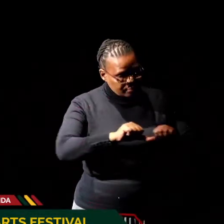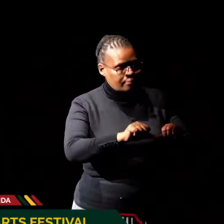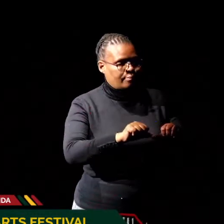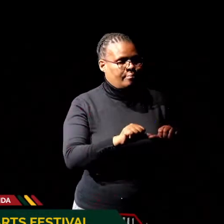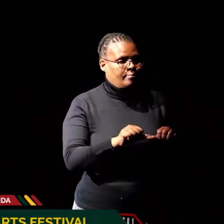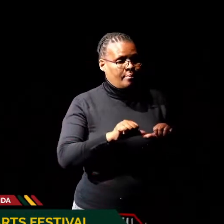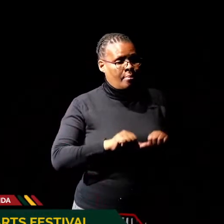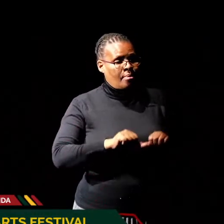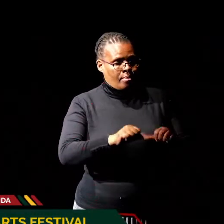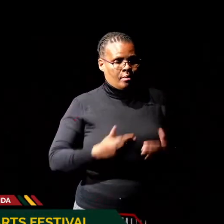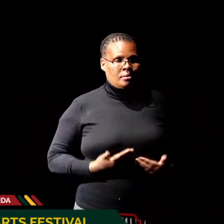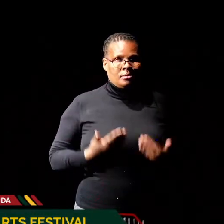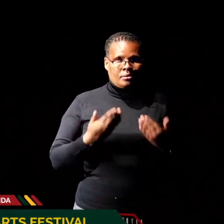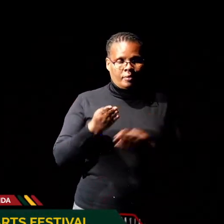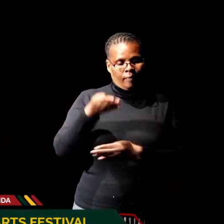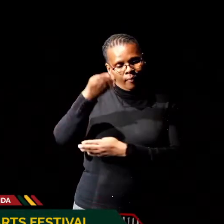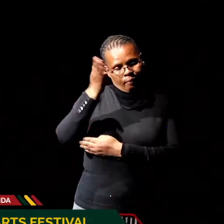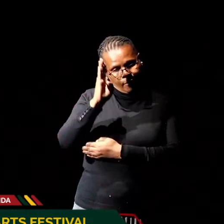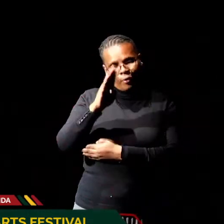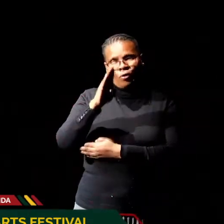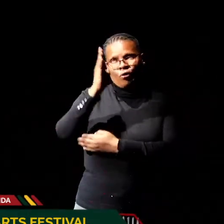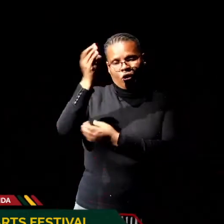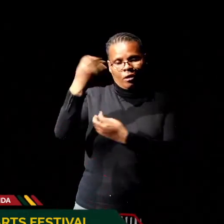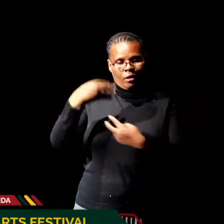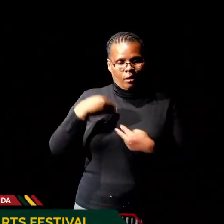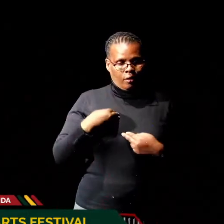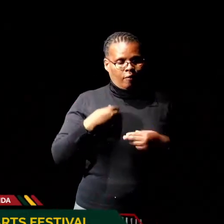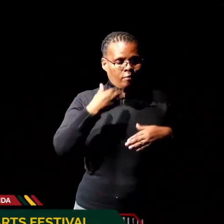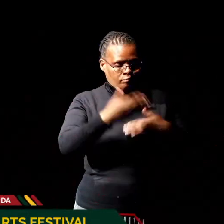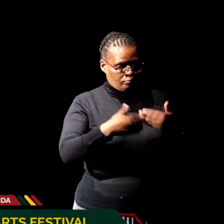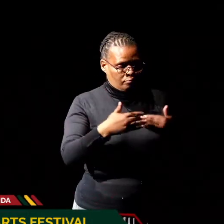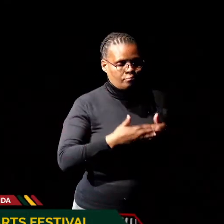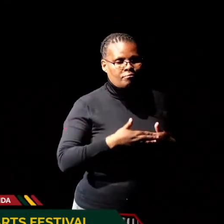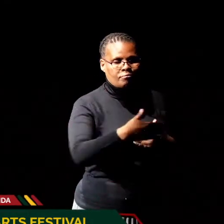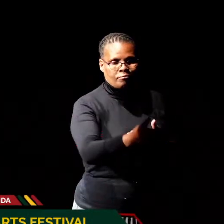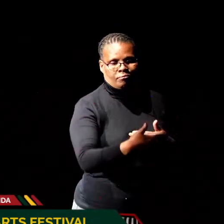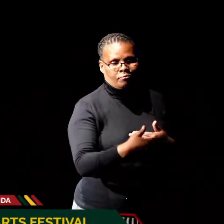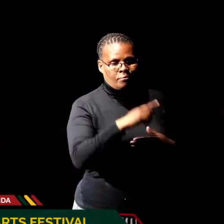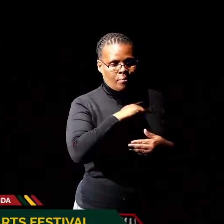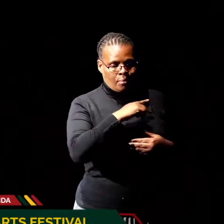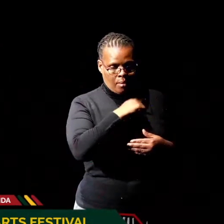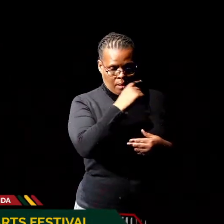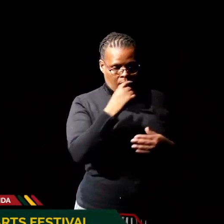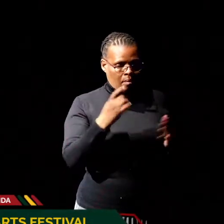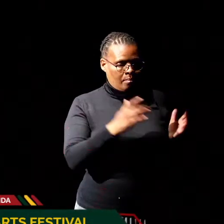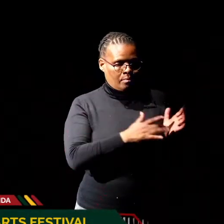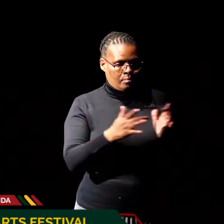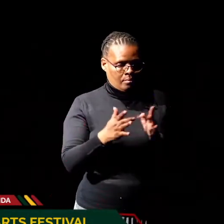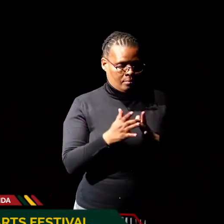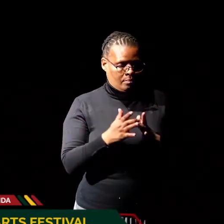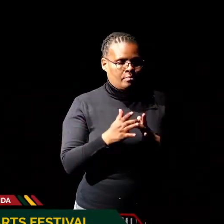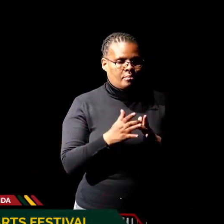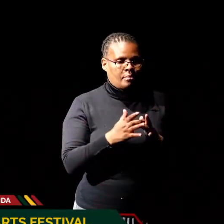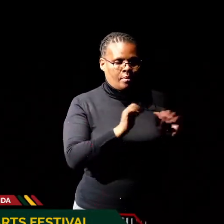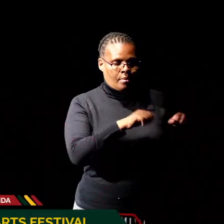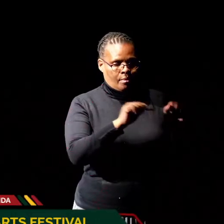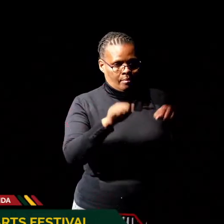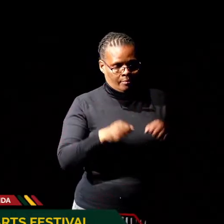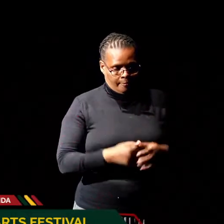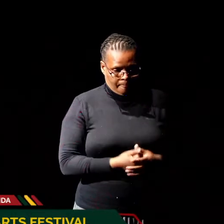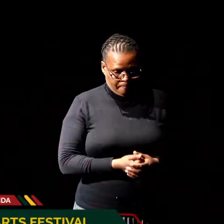sharing what has been supplied to us. We ask all these things through the wonderful name of our Lord Jesus Christ.